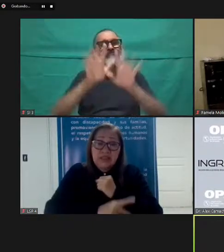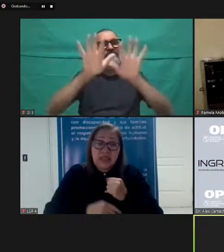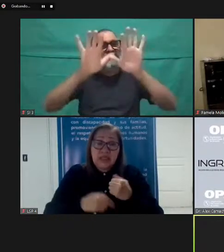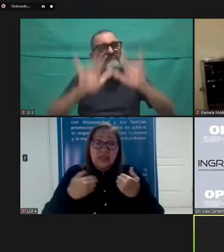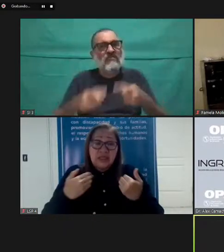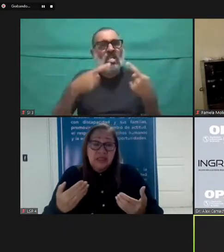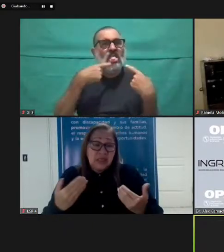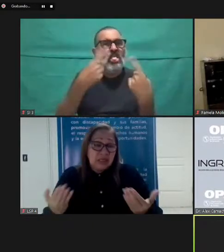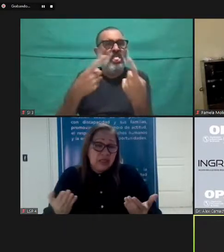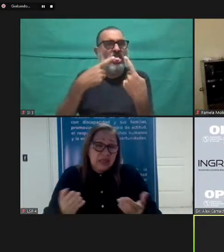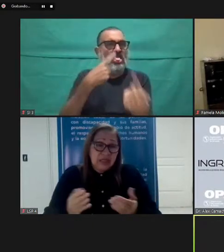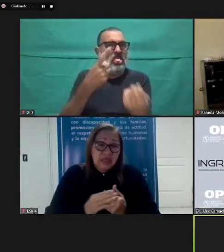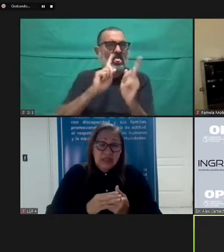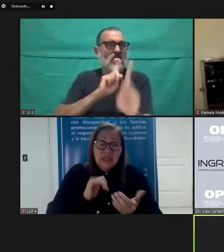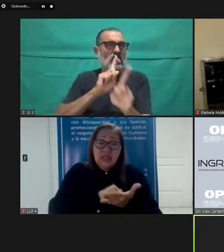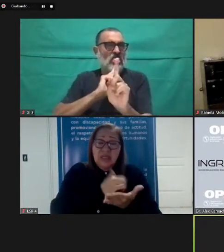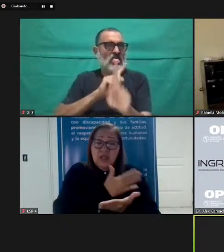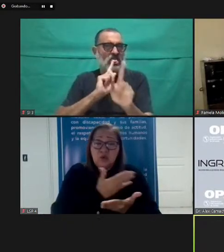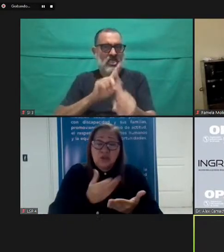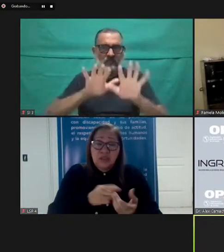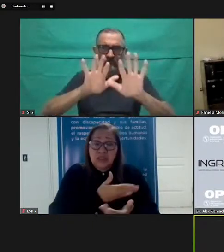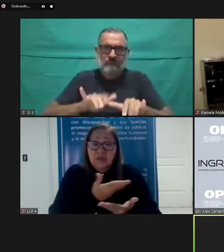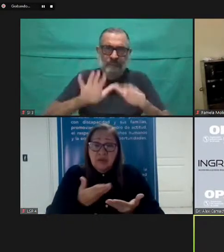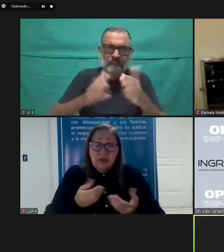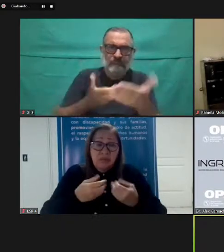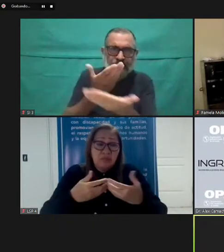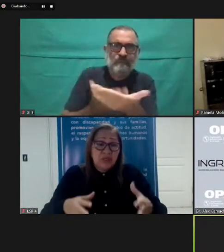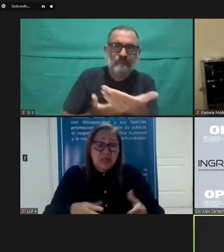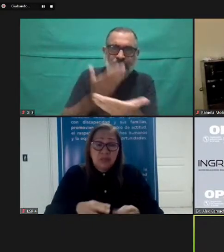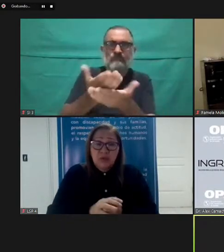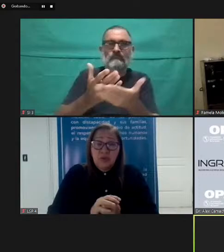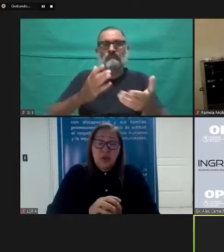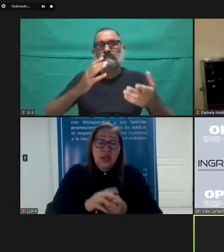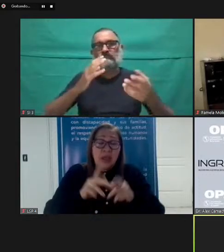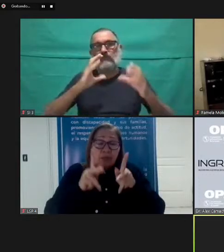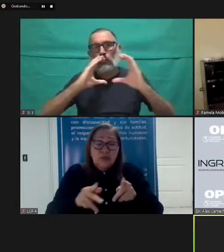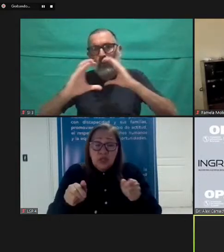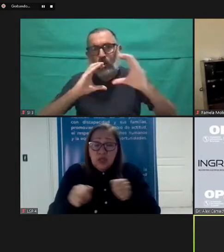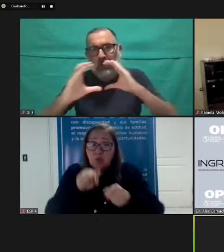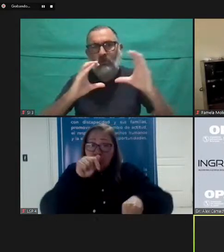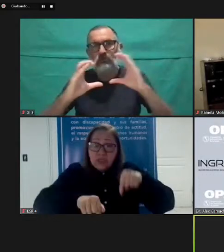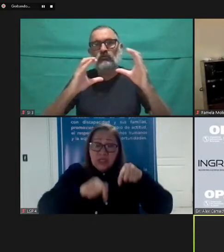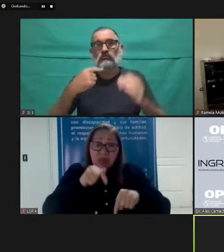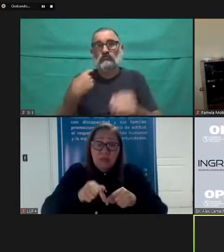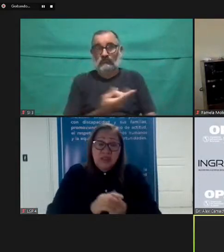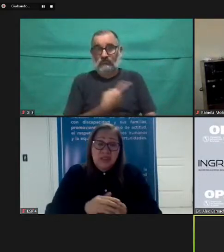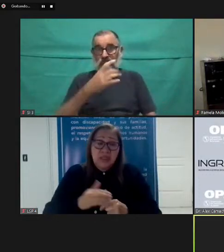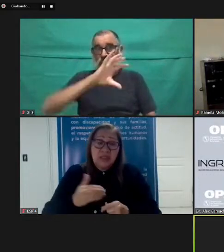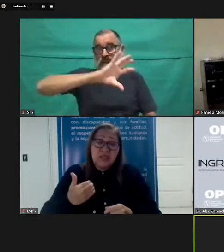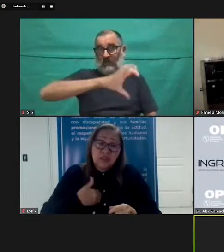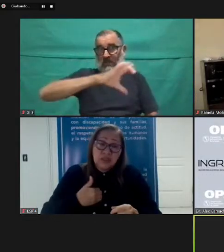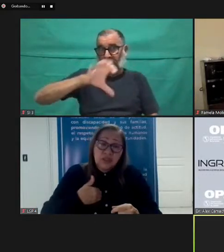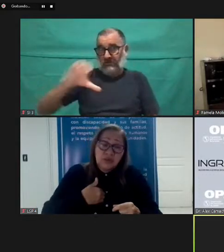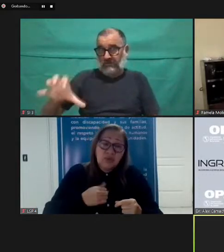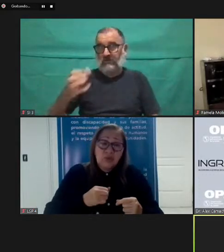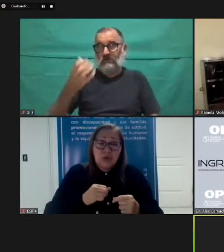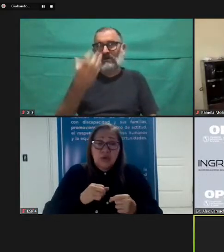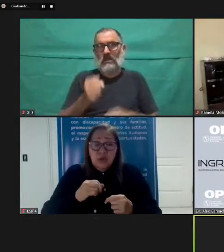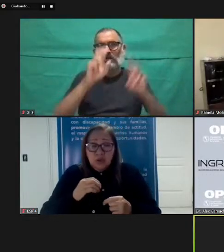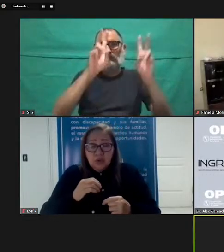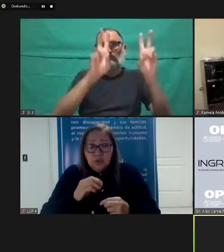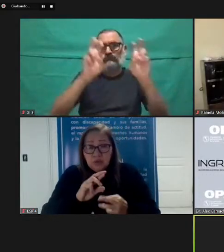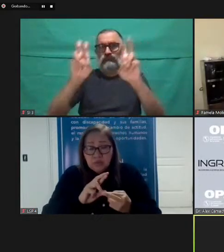some communications and complaints from different countries about what has been happening regarding persons with disabilities we